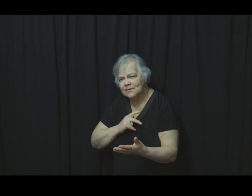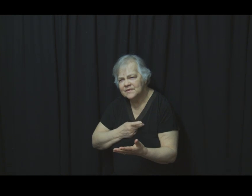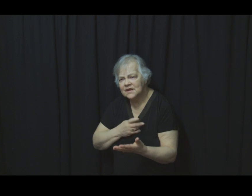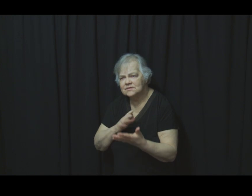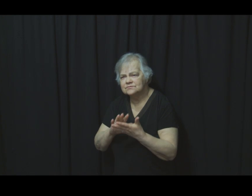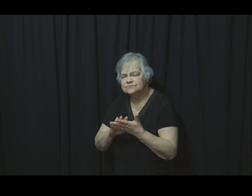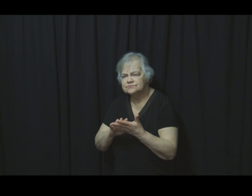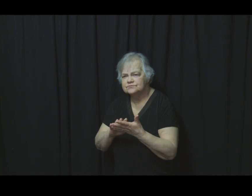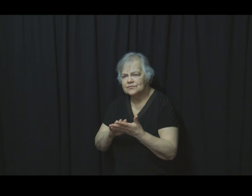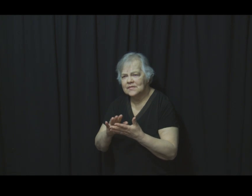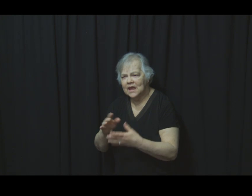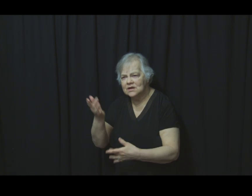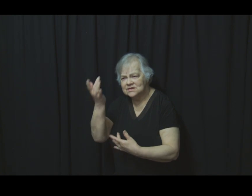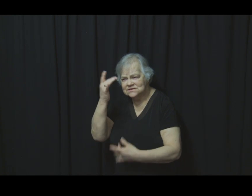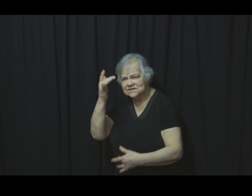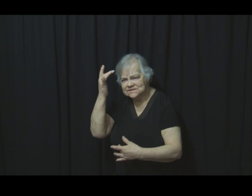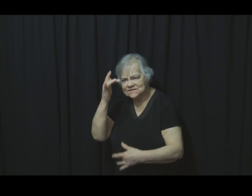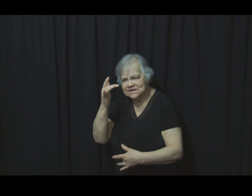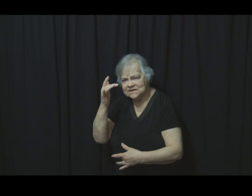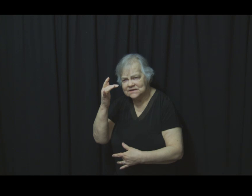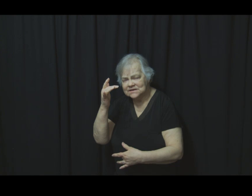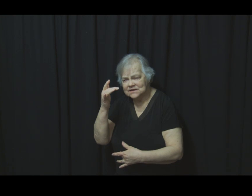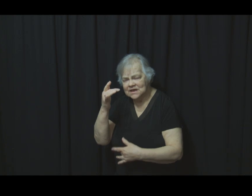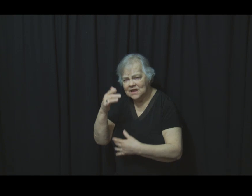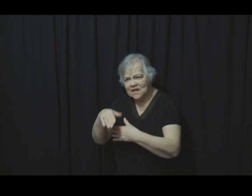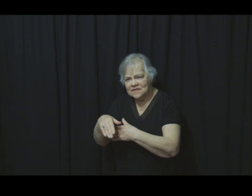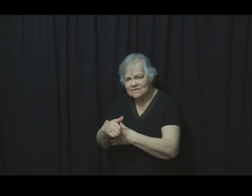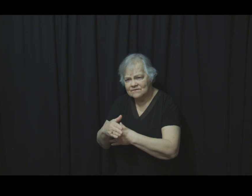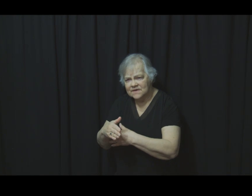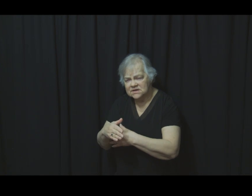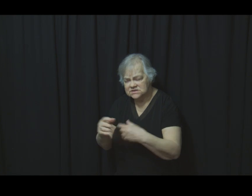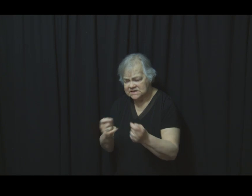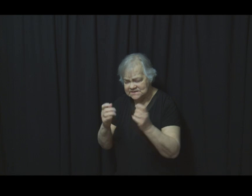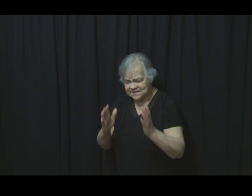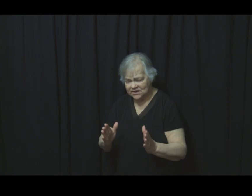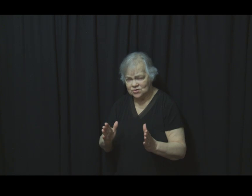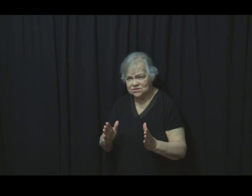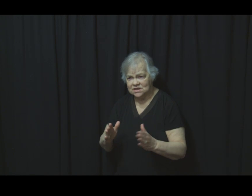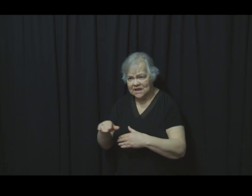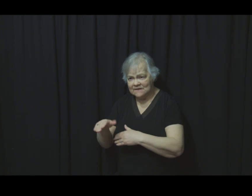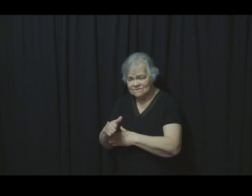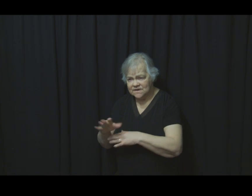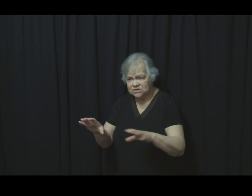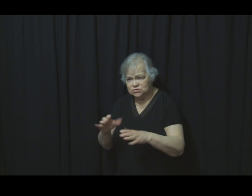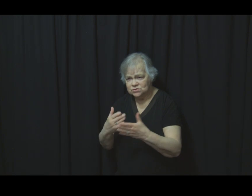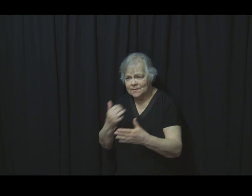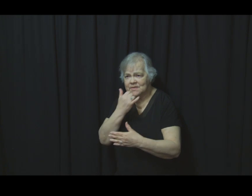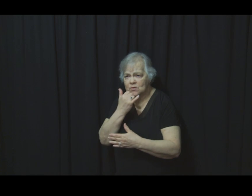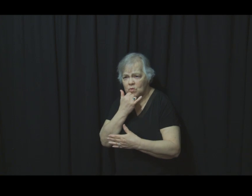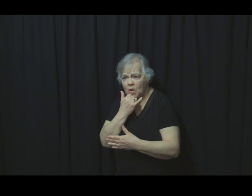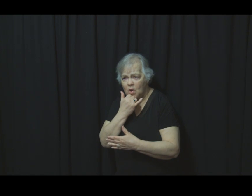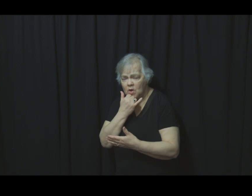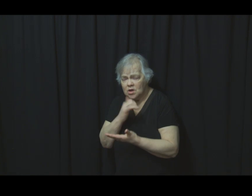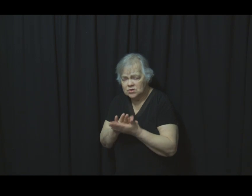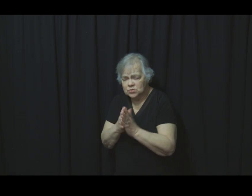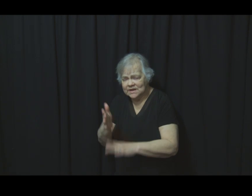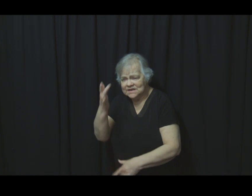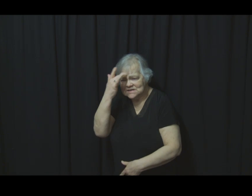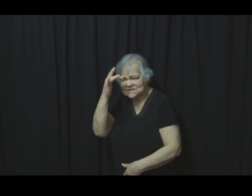thing, are the fish sinners? Have they done something wrong to get